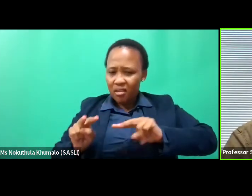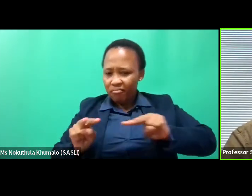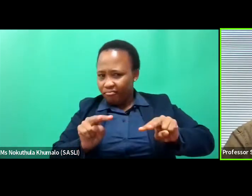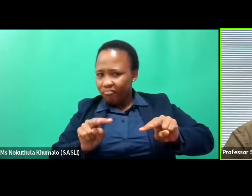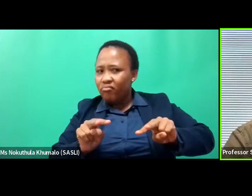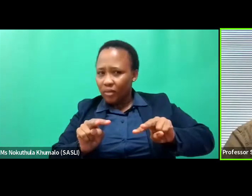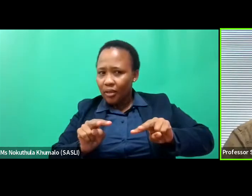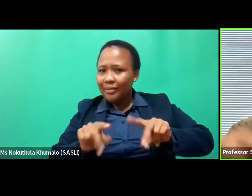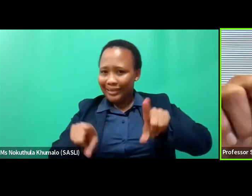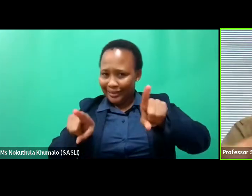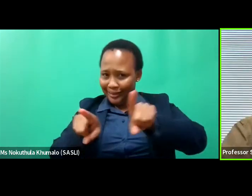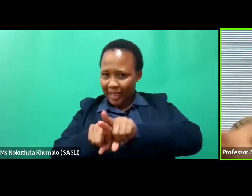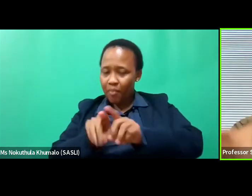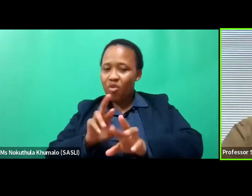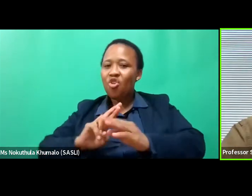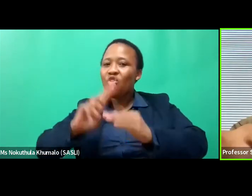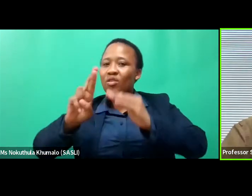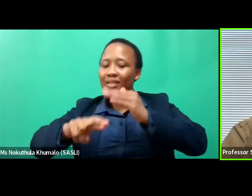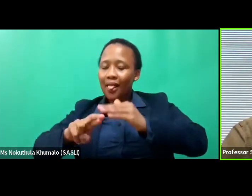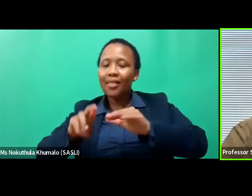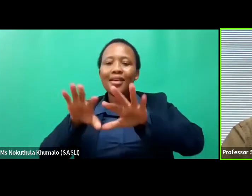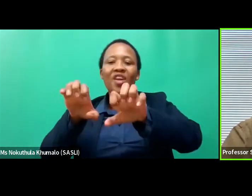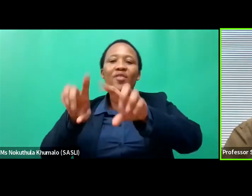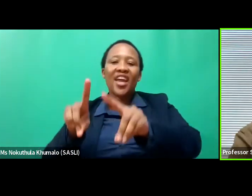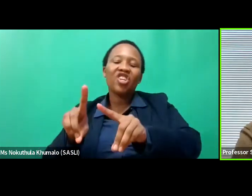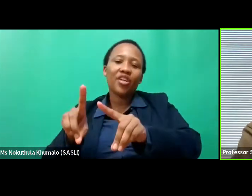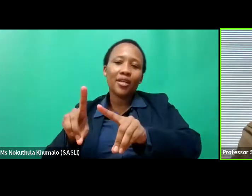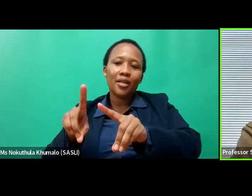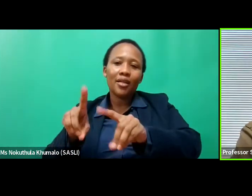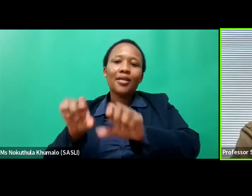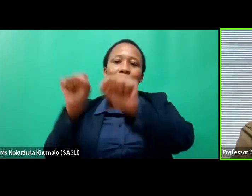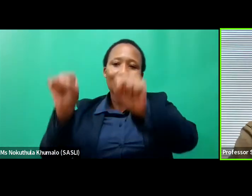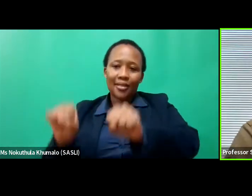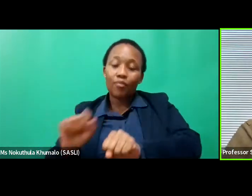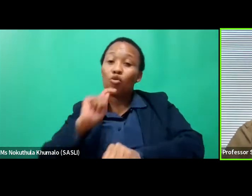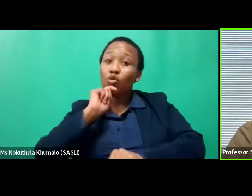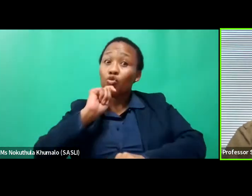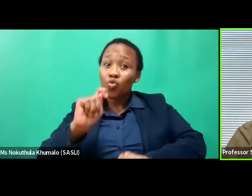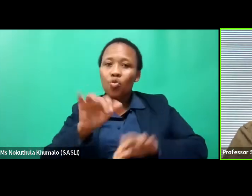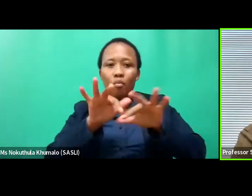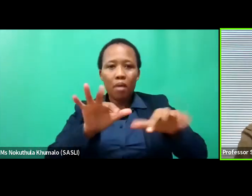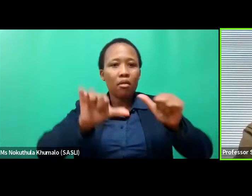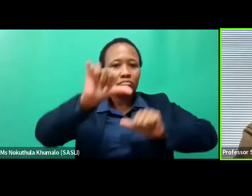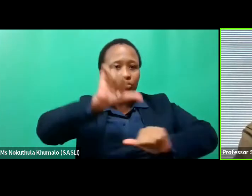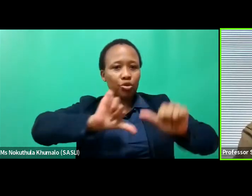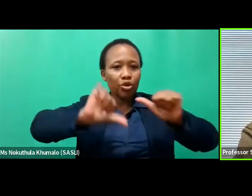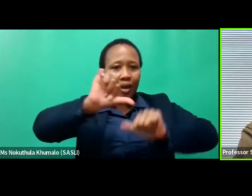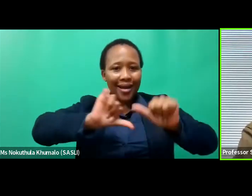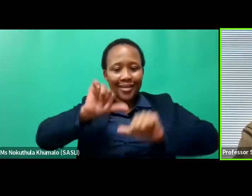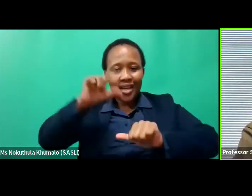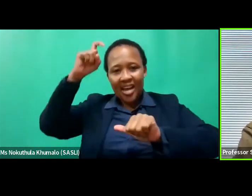system because their children are not socialized into intellectual culture because they earn such a low salary.